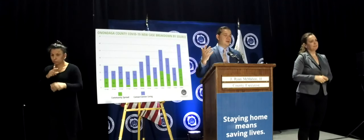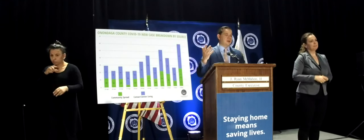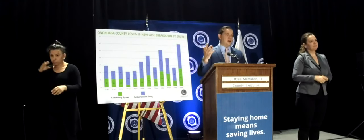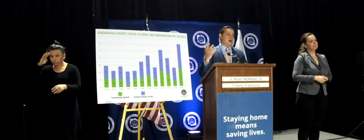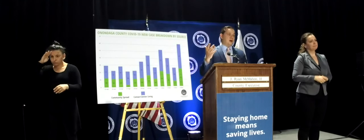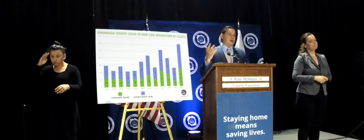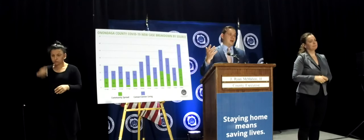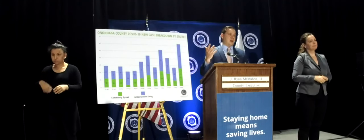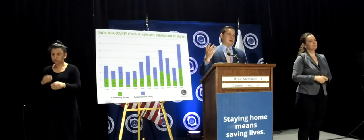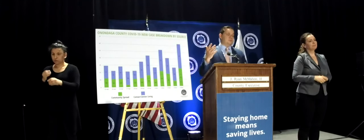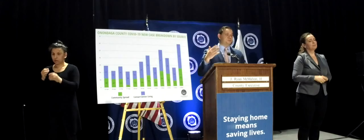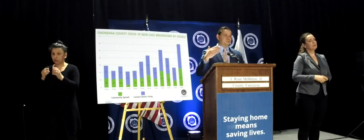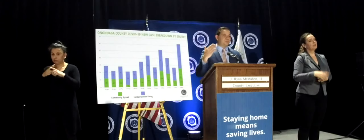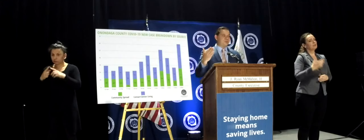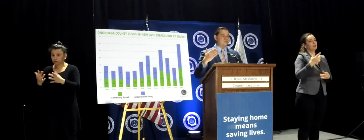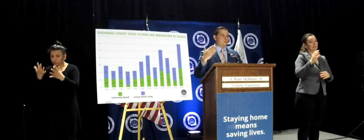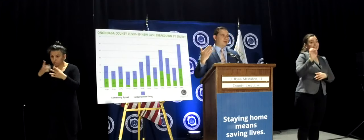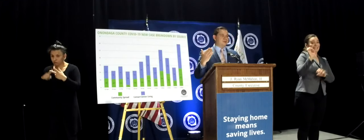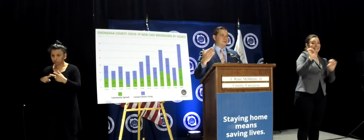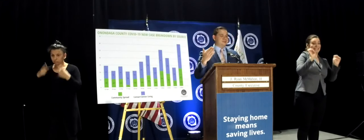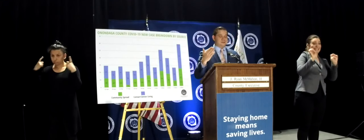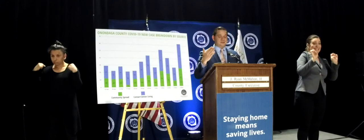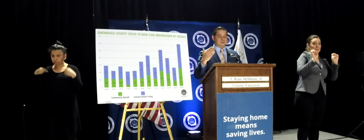essentially. But